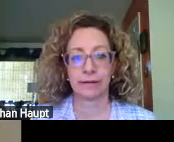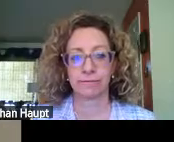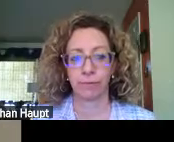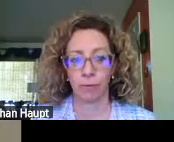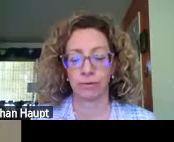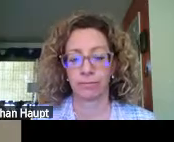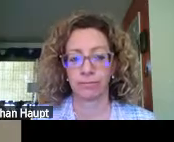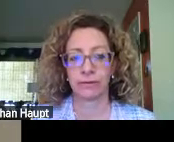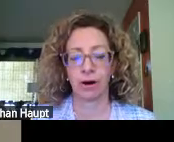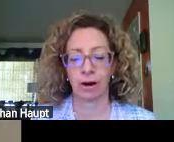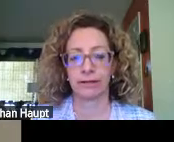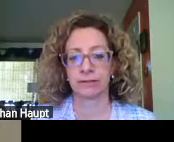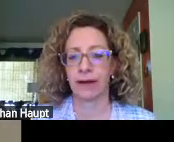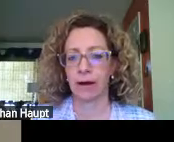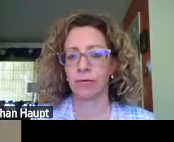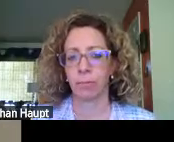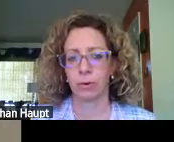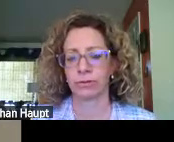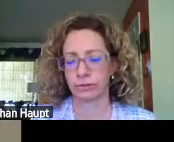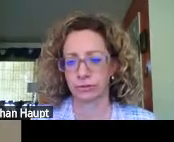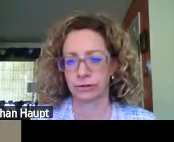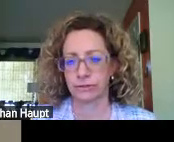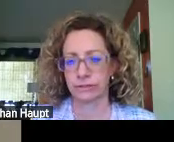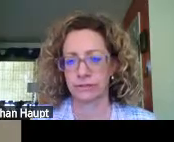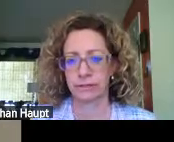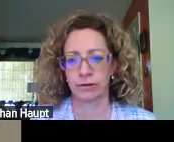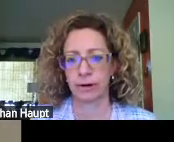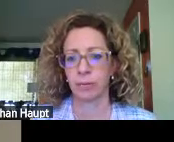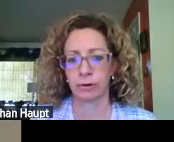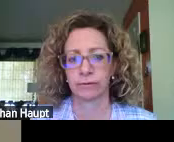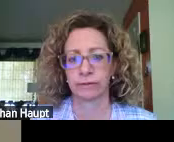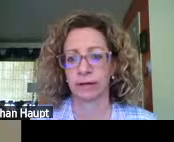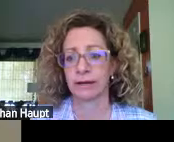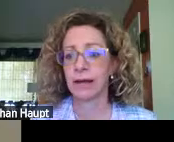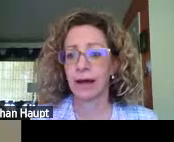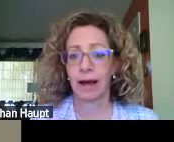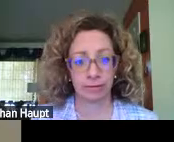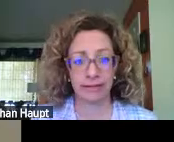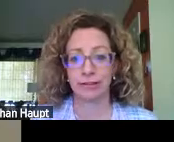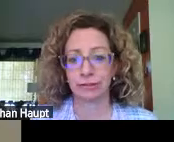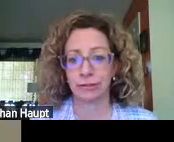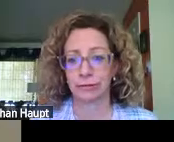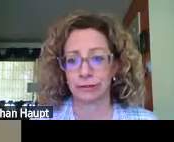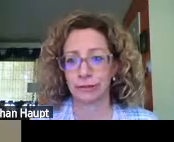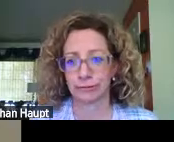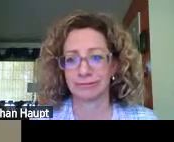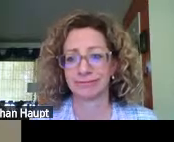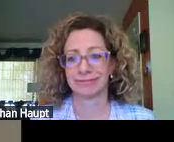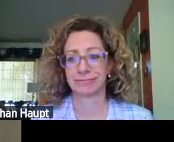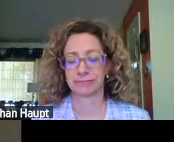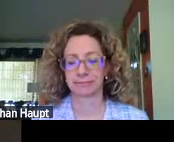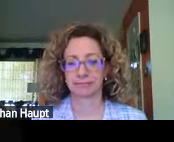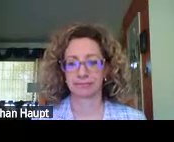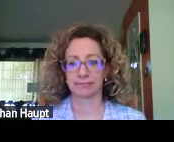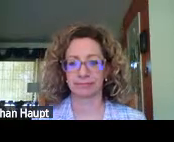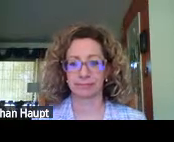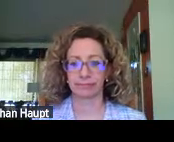really inform the audience of how important this service is and the great work you have done. I will hand this over to you.